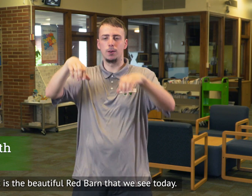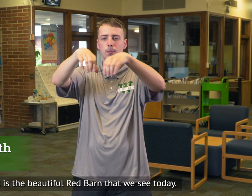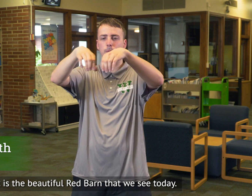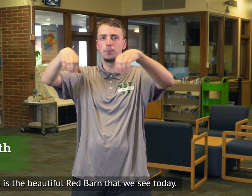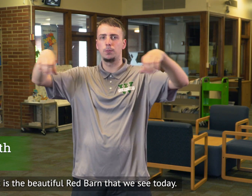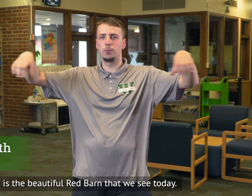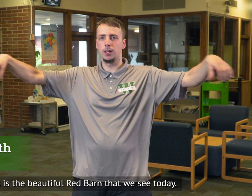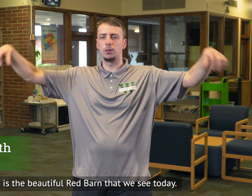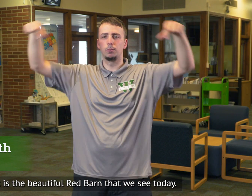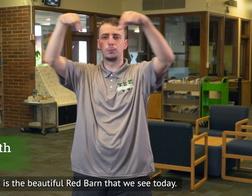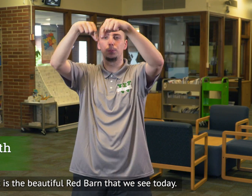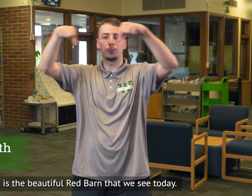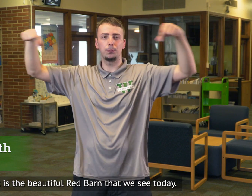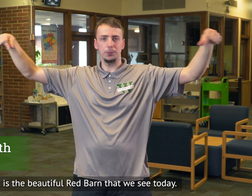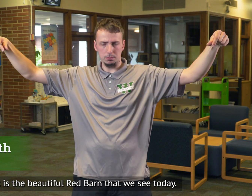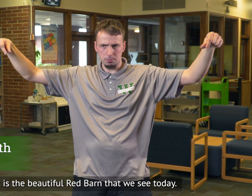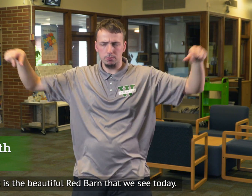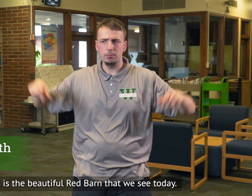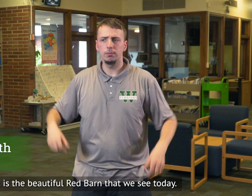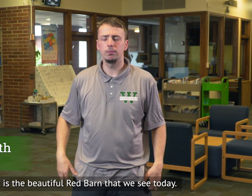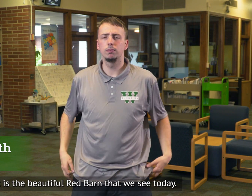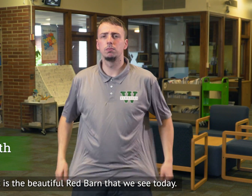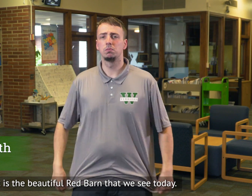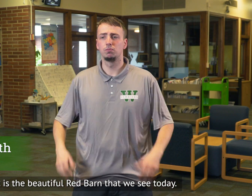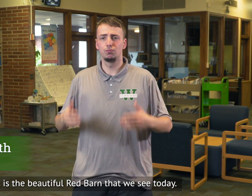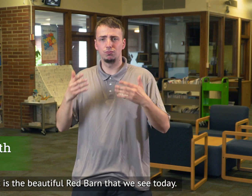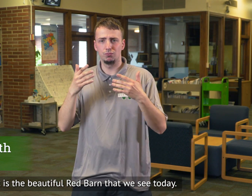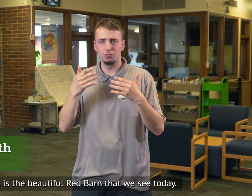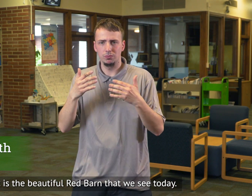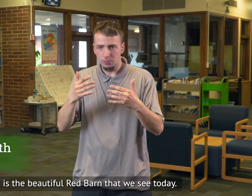And that is the beautiful Red Barn that we see today.